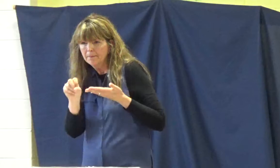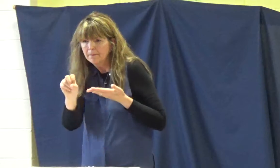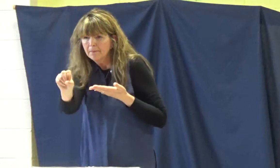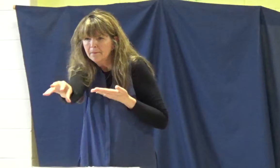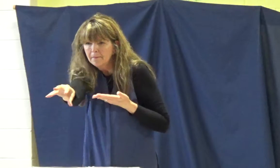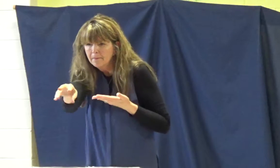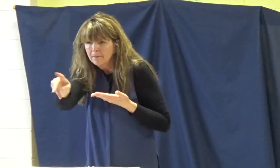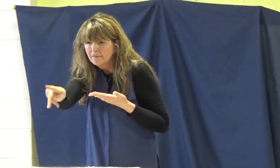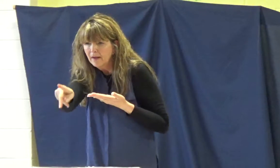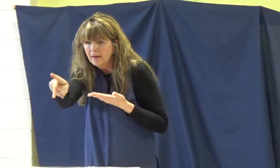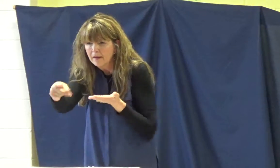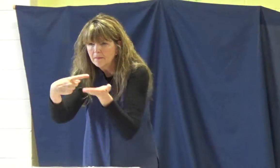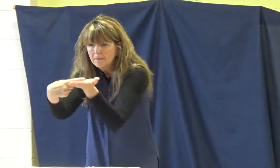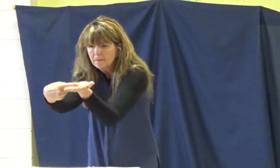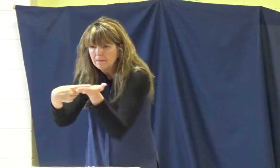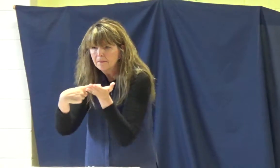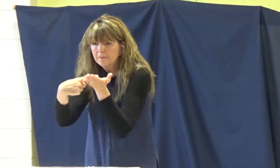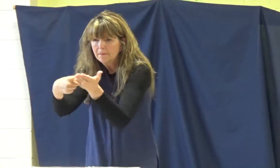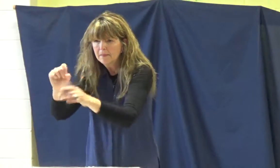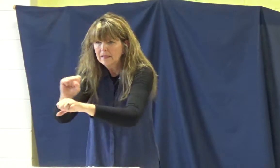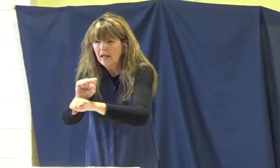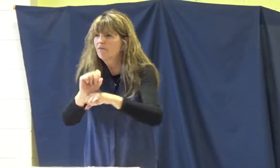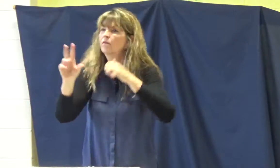just a letter sent directly to Philemon,